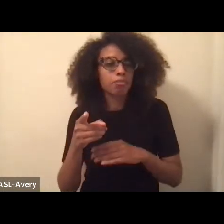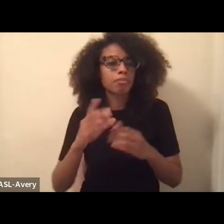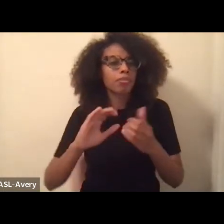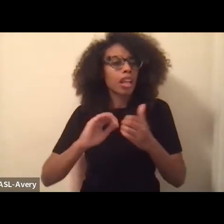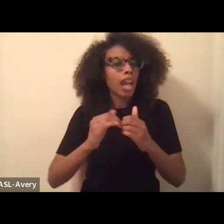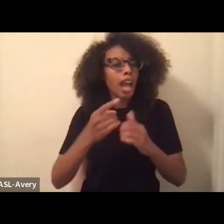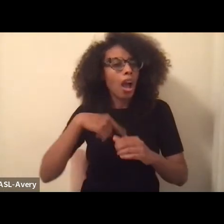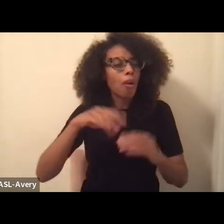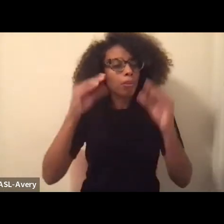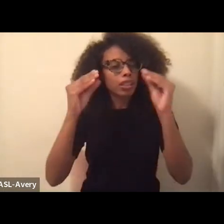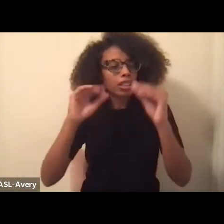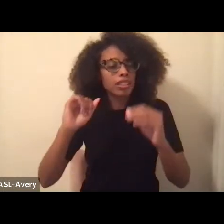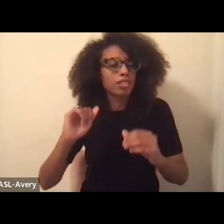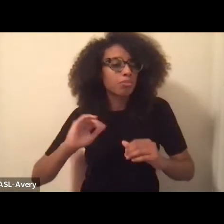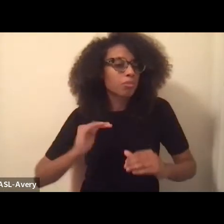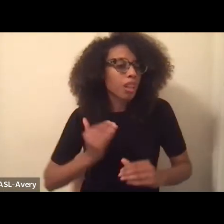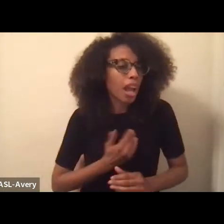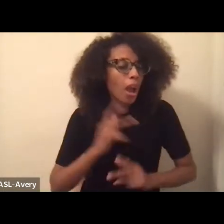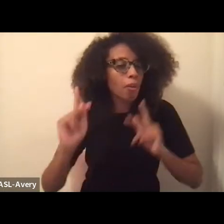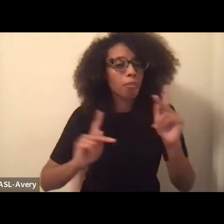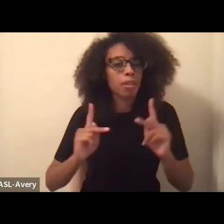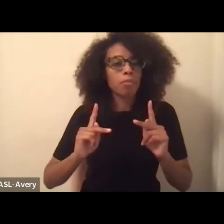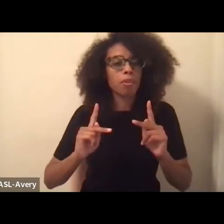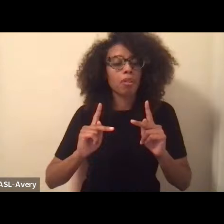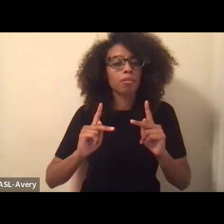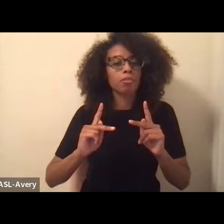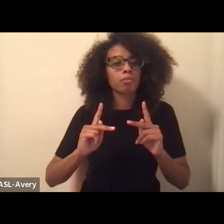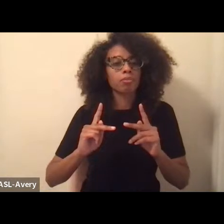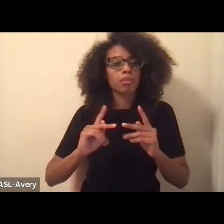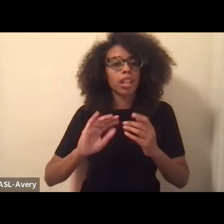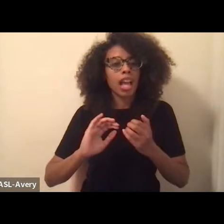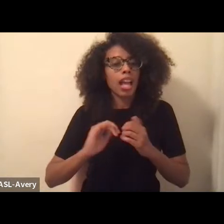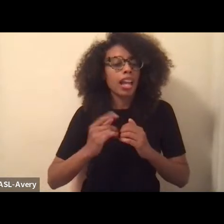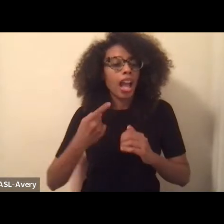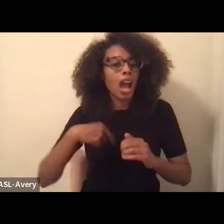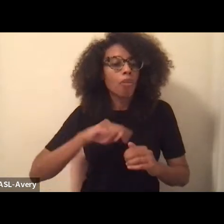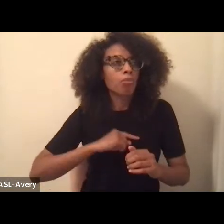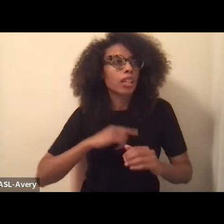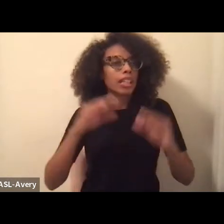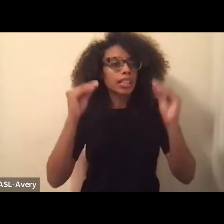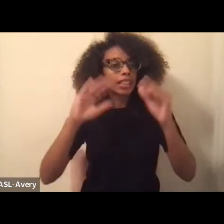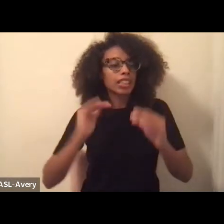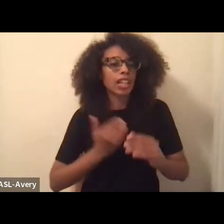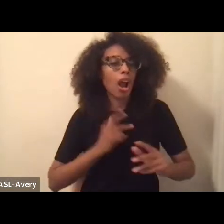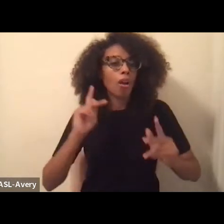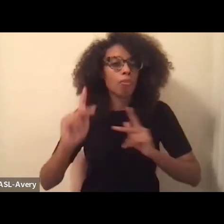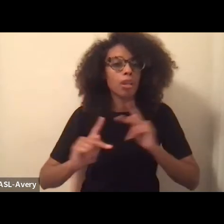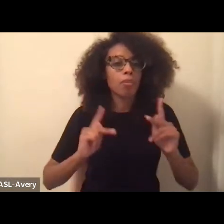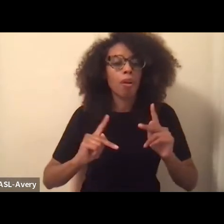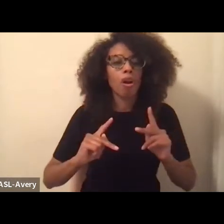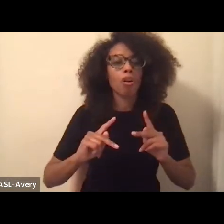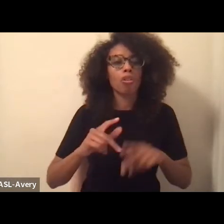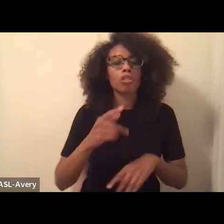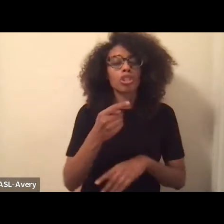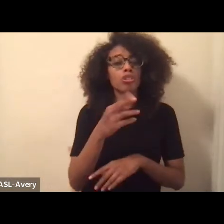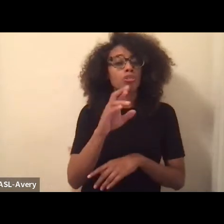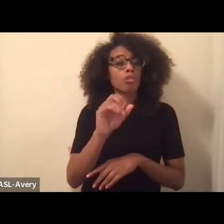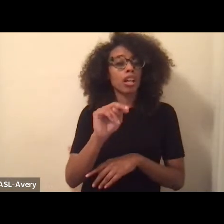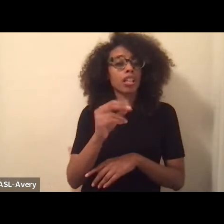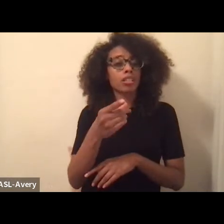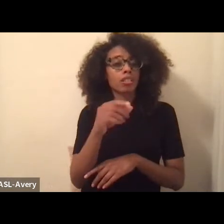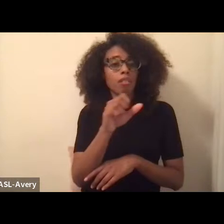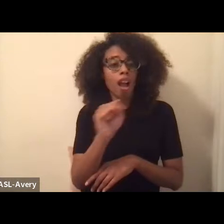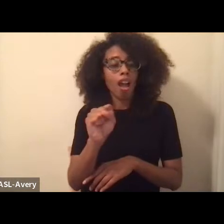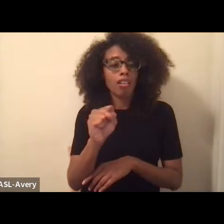all of our people, to transgress by embracing radical vision and ushering